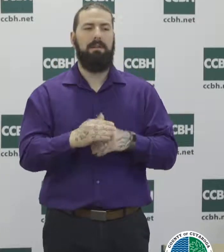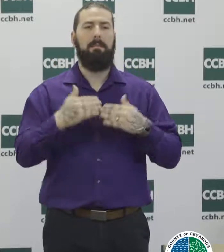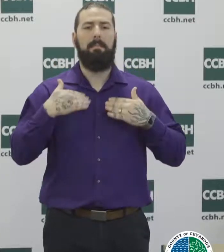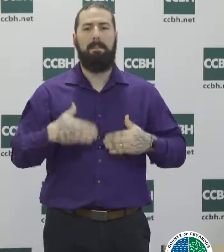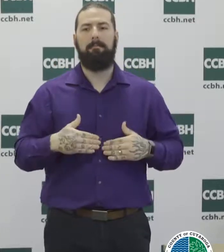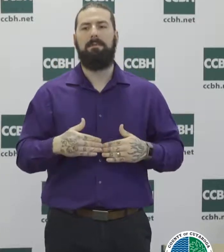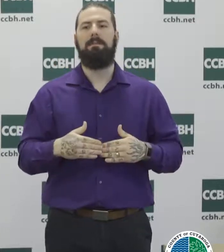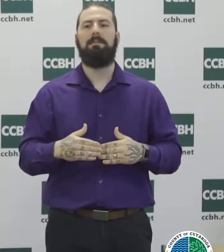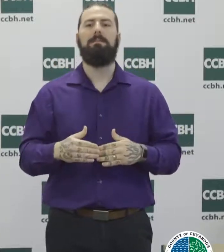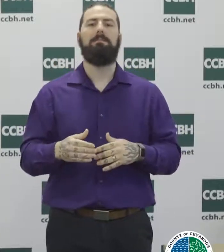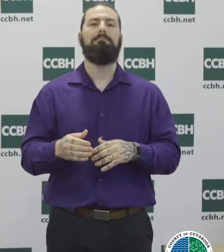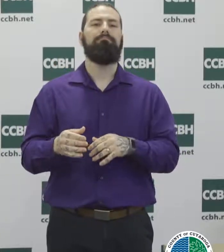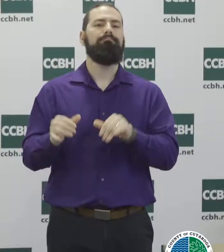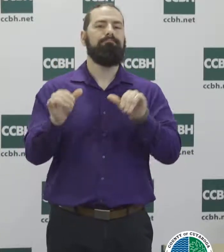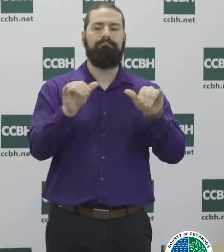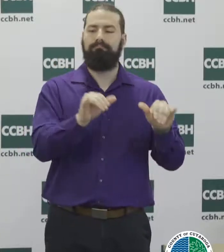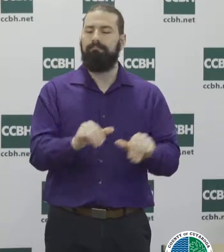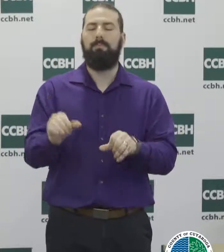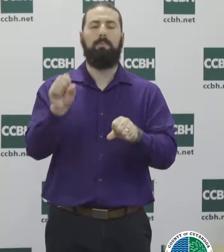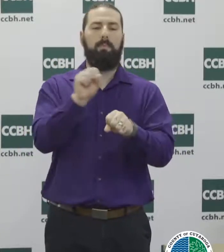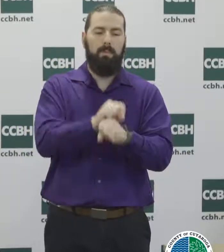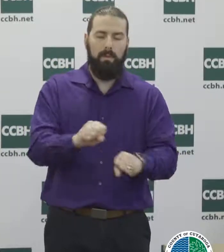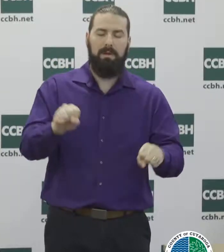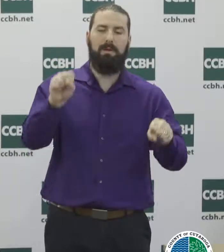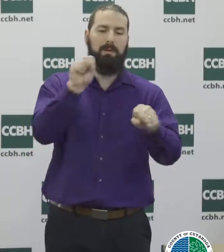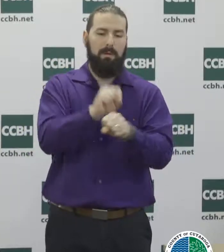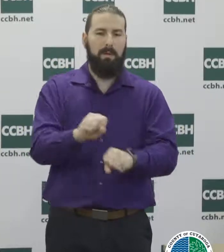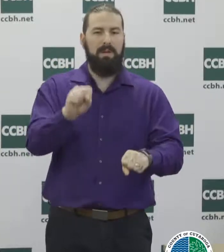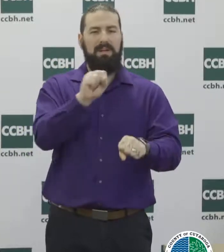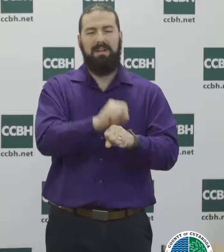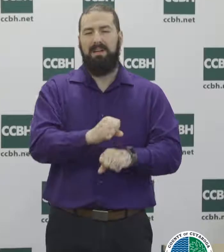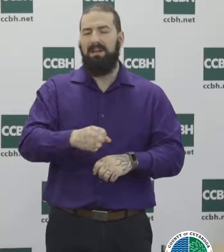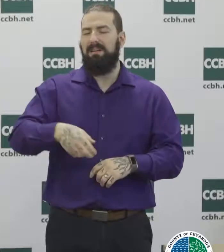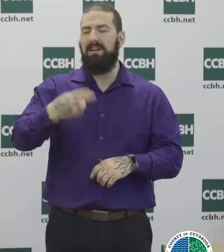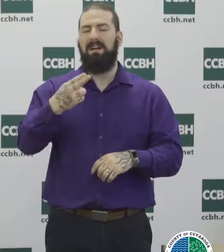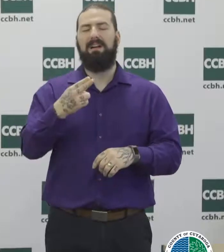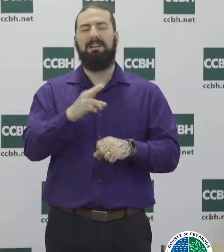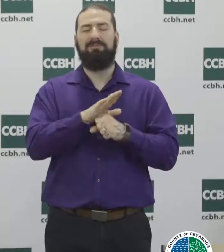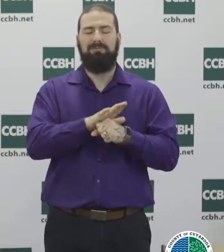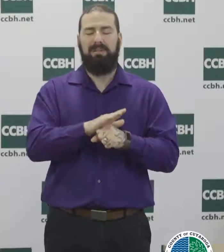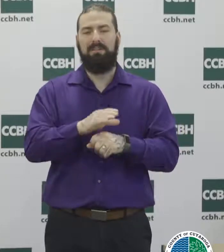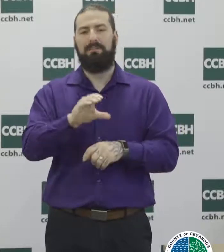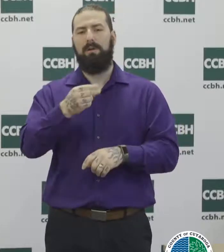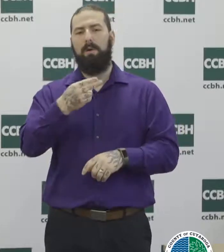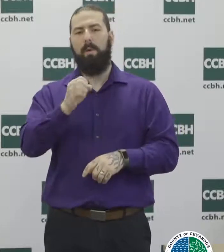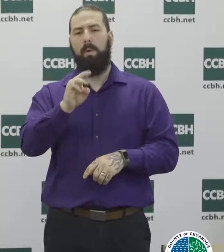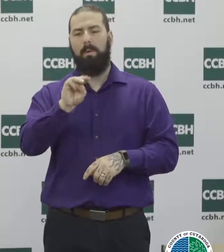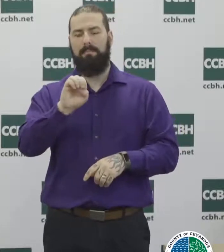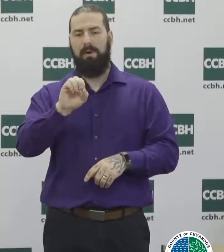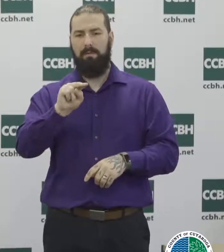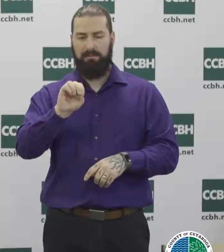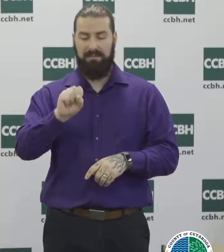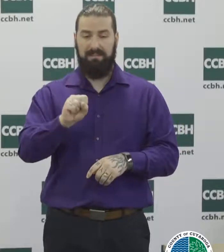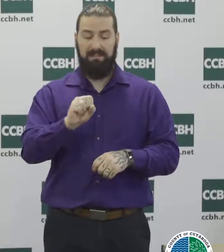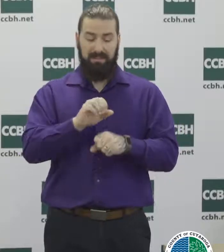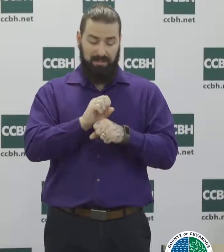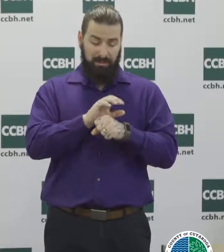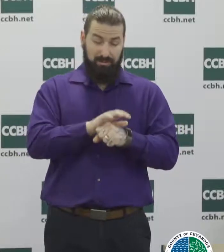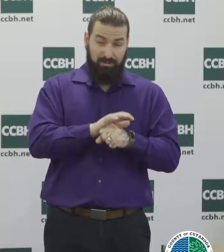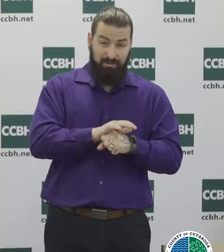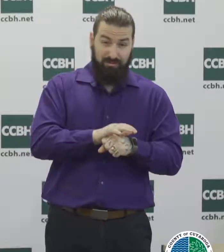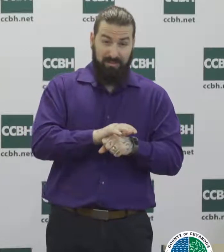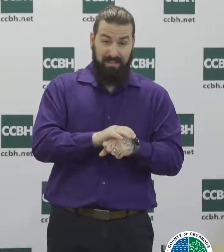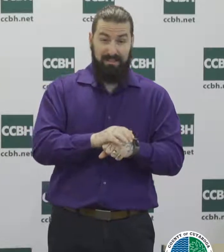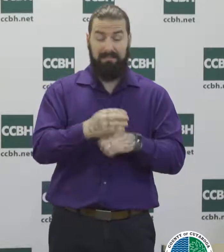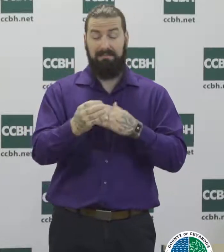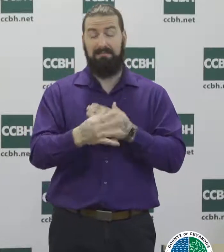works with higher levels of stress hormones. Chronic stress has been linked to the development of heart disease, high